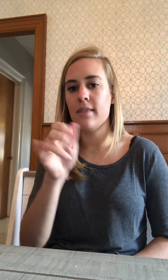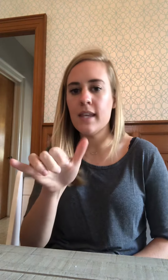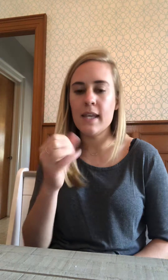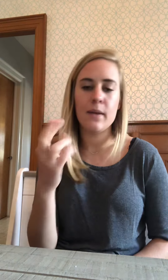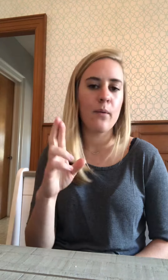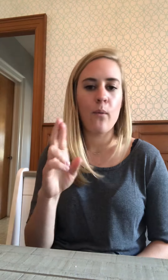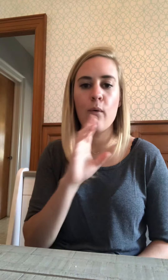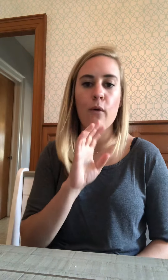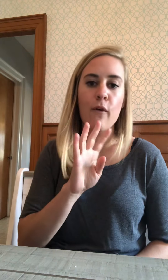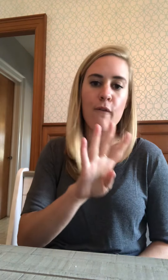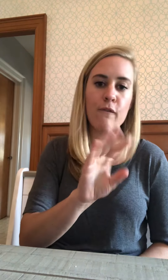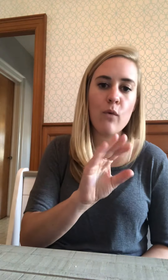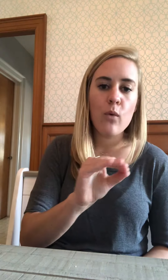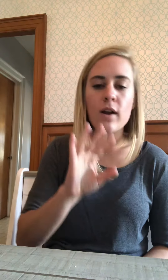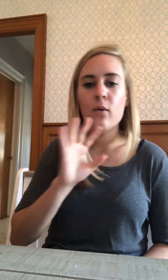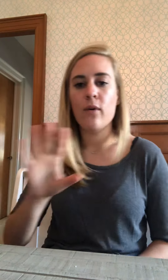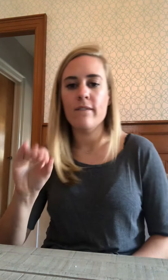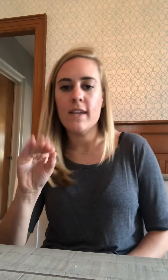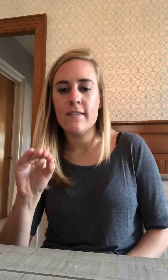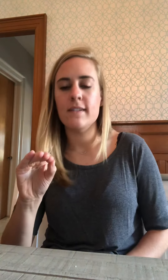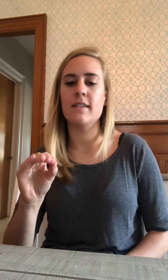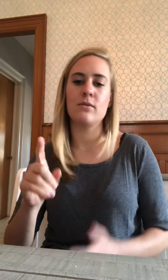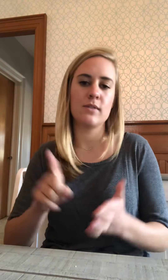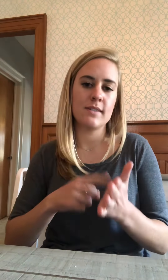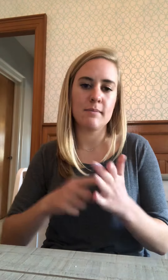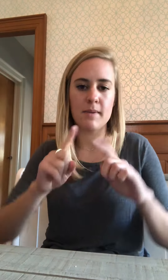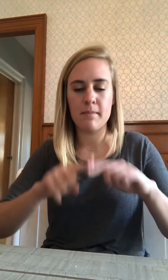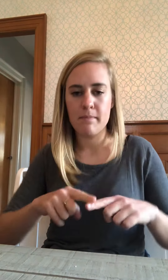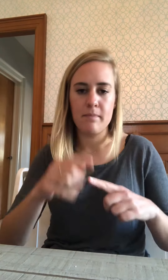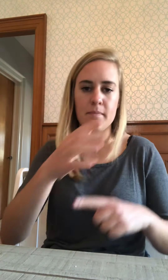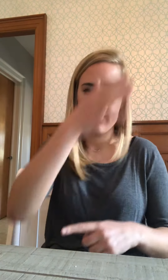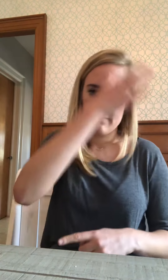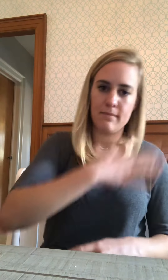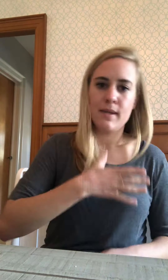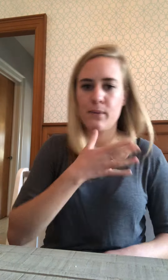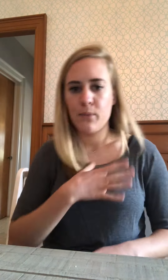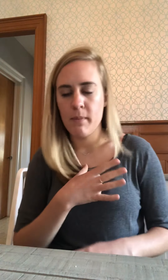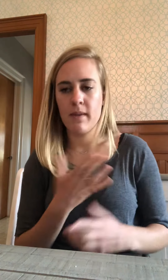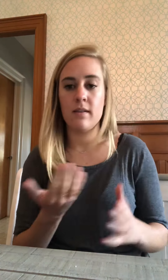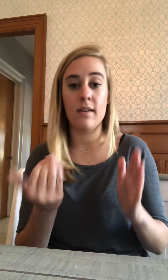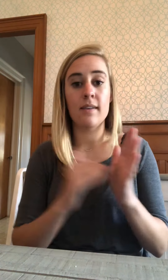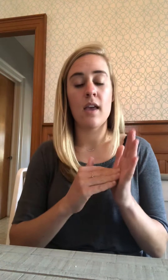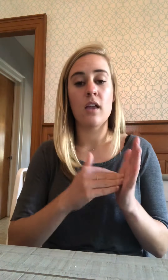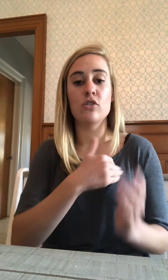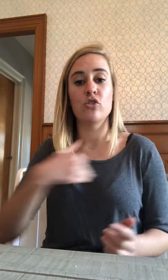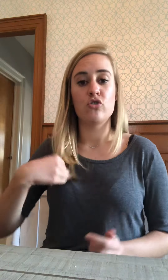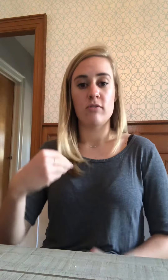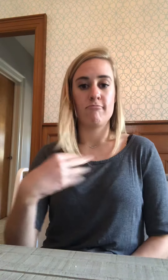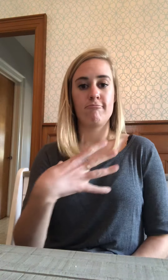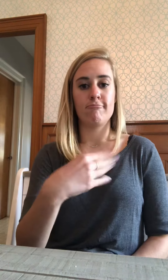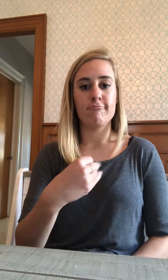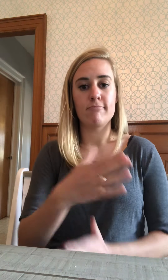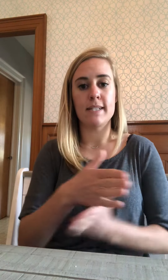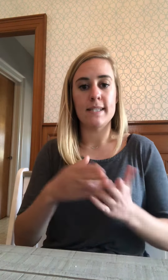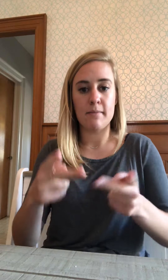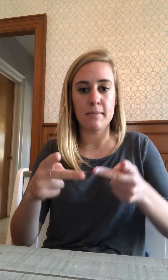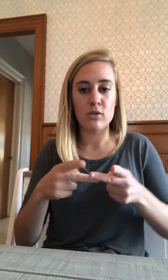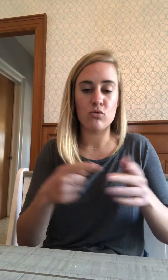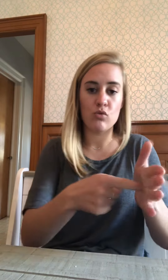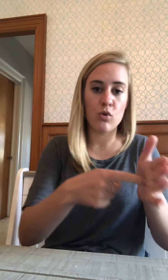for females and 40 years old for males. You need a chest film. Again, in some places it's required, and in some places it's only